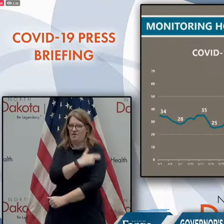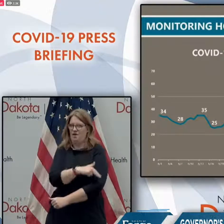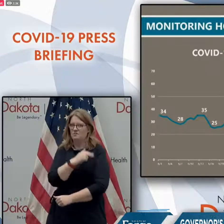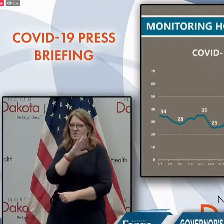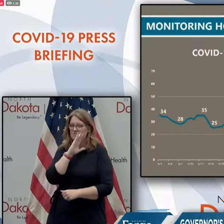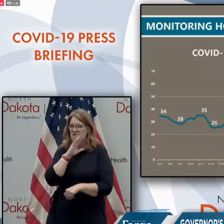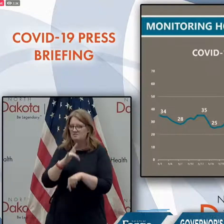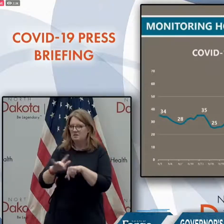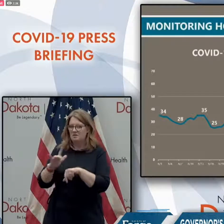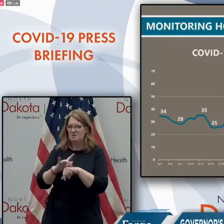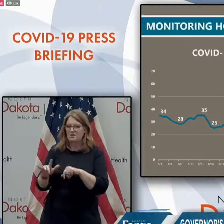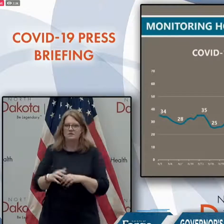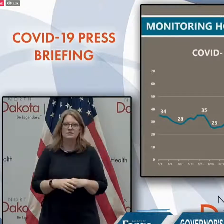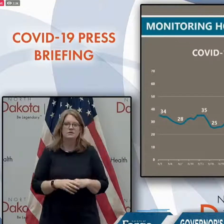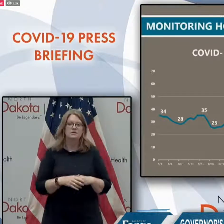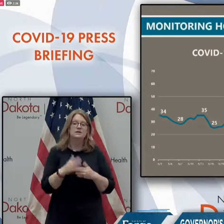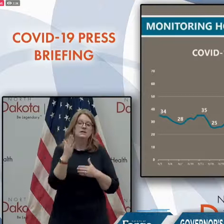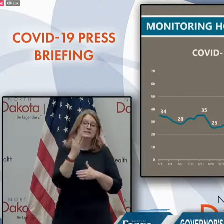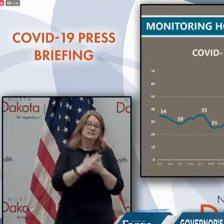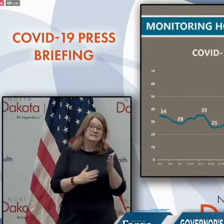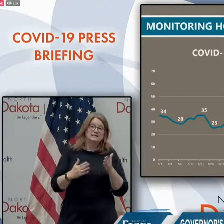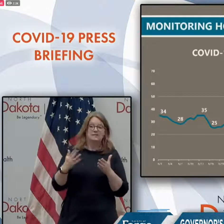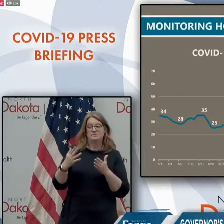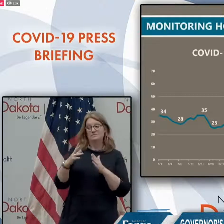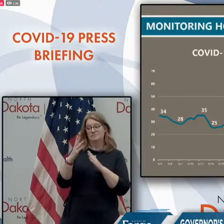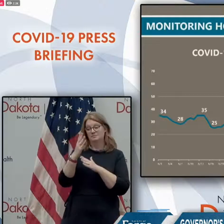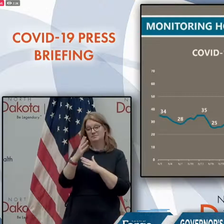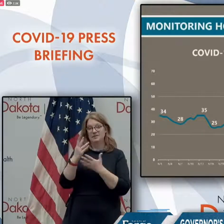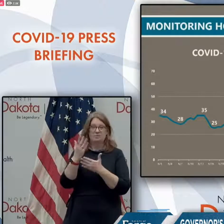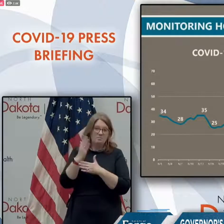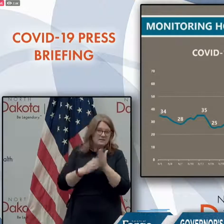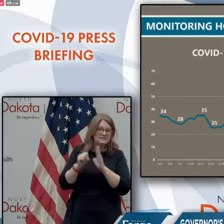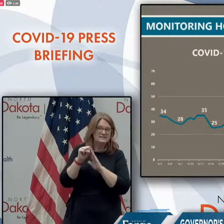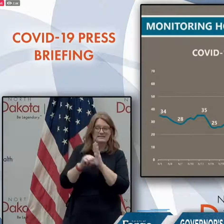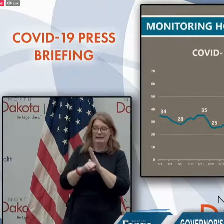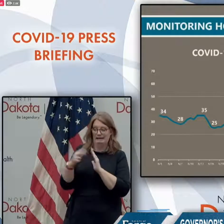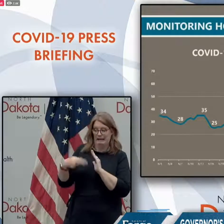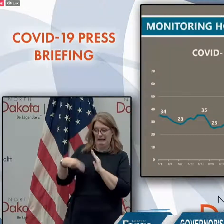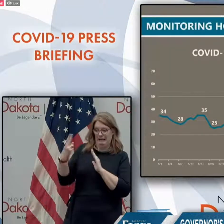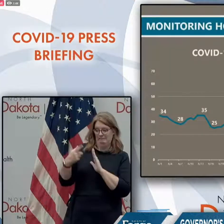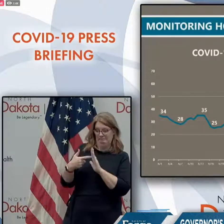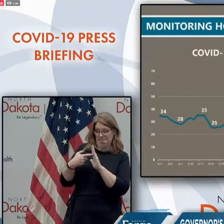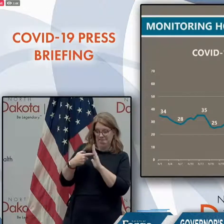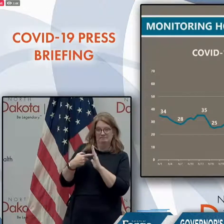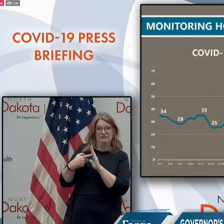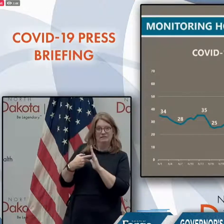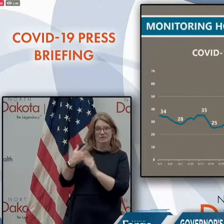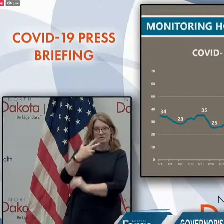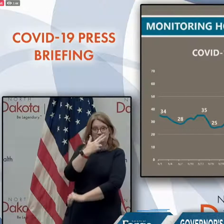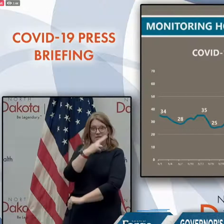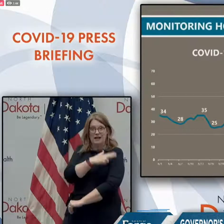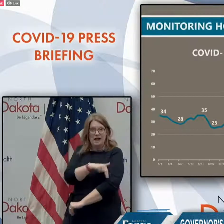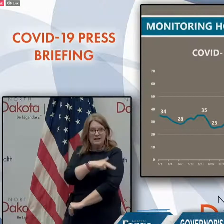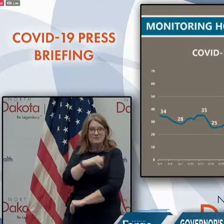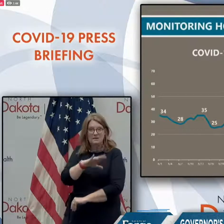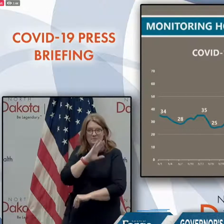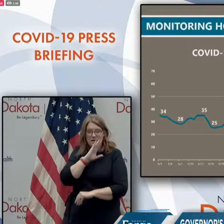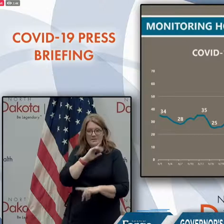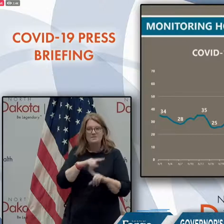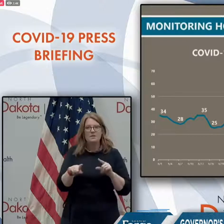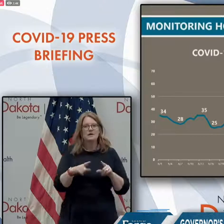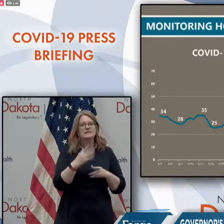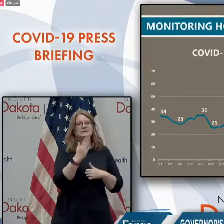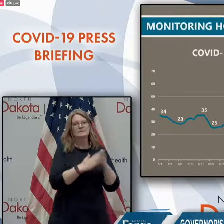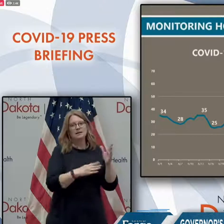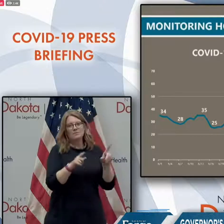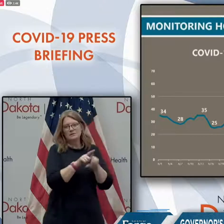some parts of our state high demand for hospitalization, but as reported, most of that is some of the pent-up demand for